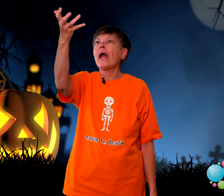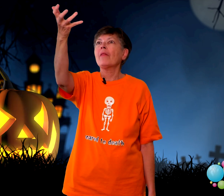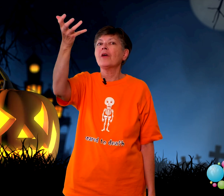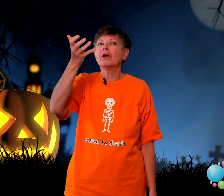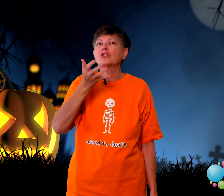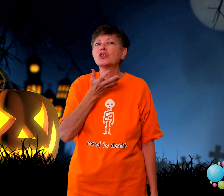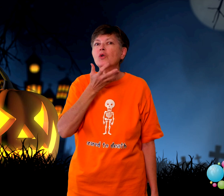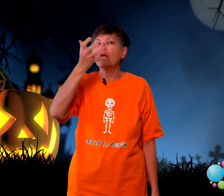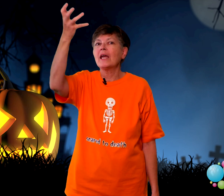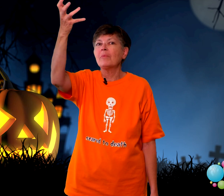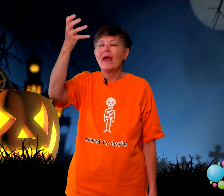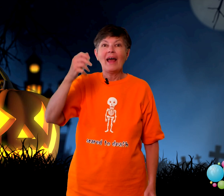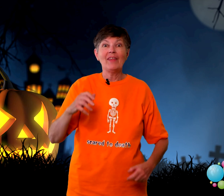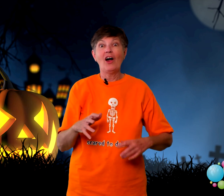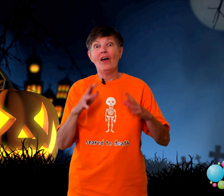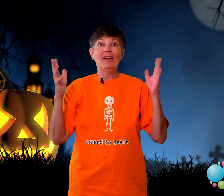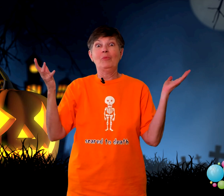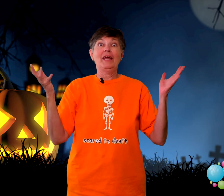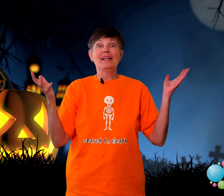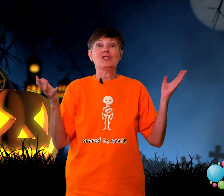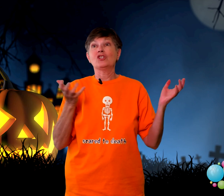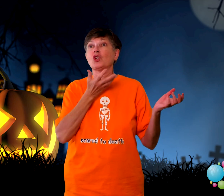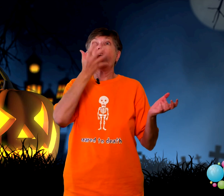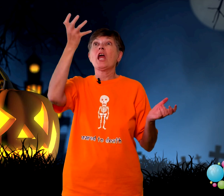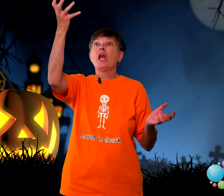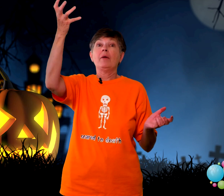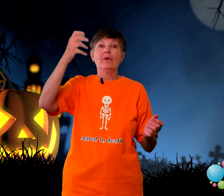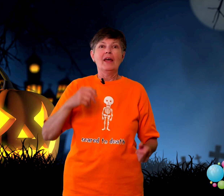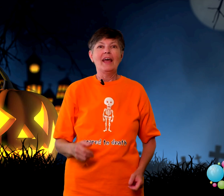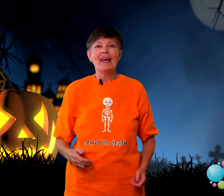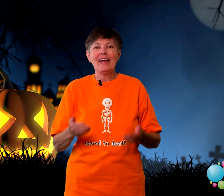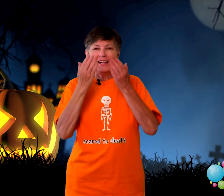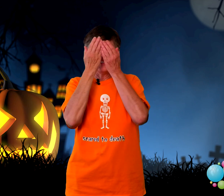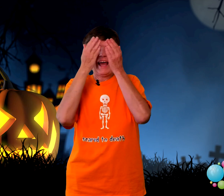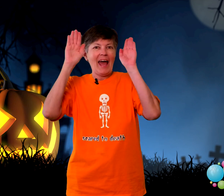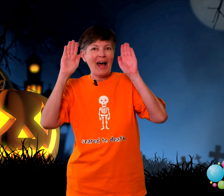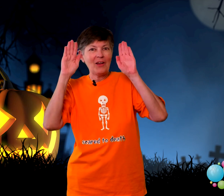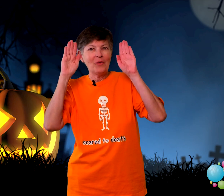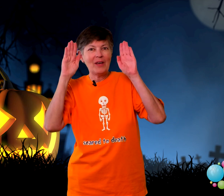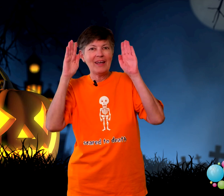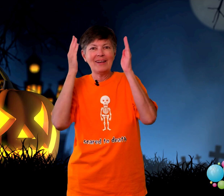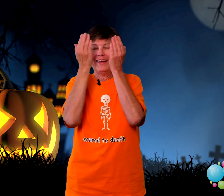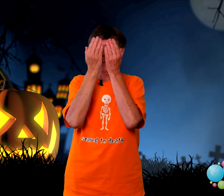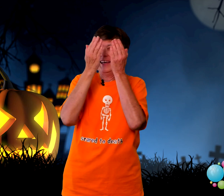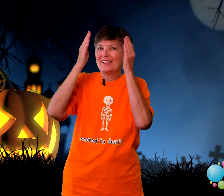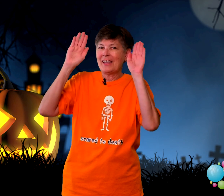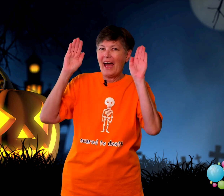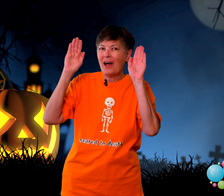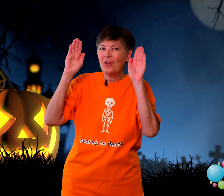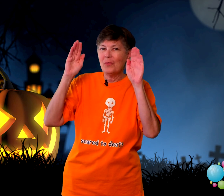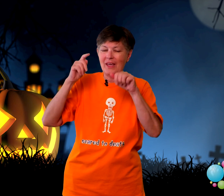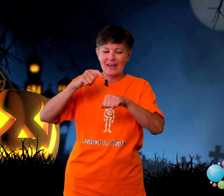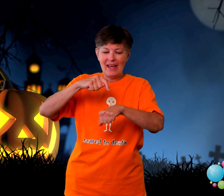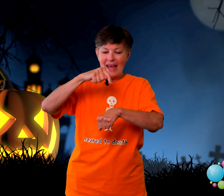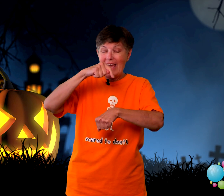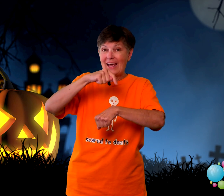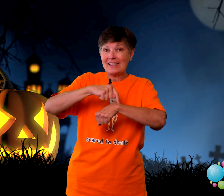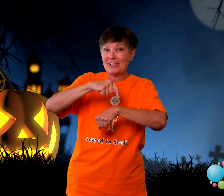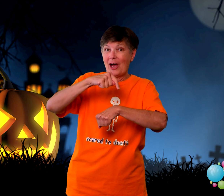out there. Scream. And then everybody gets to scream. It's Halloween. It's Halloween. It's